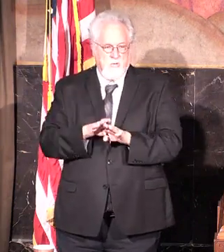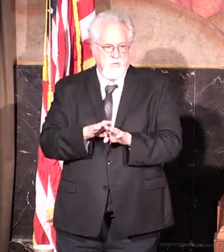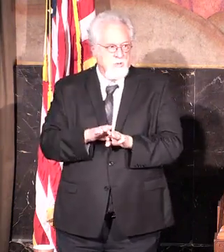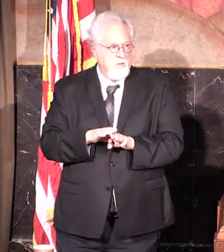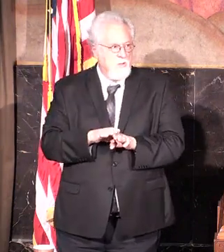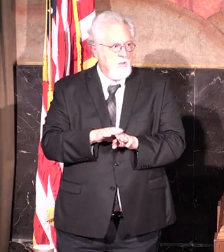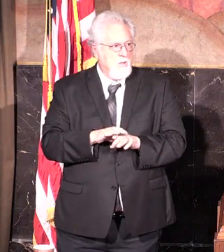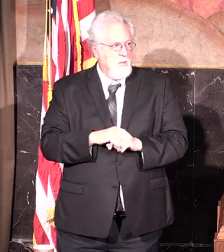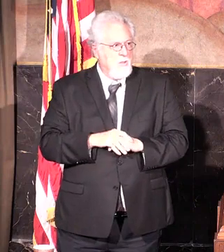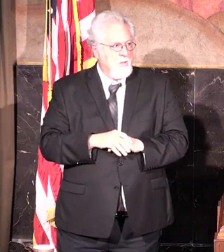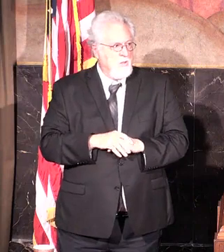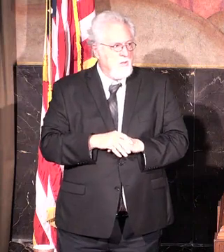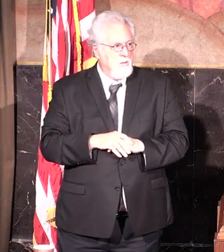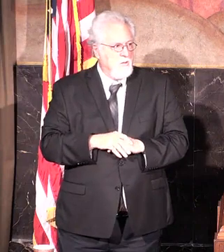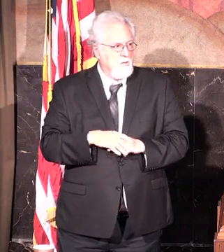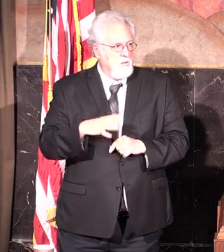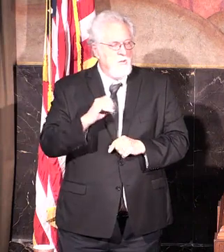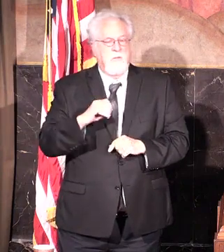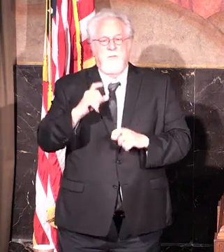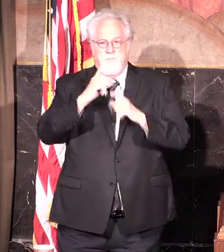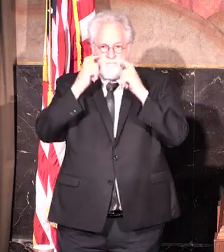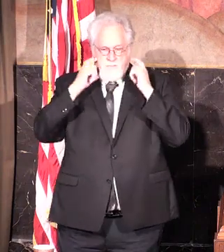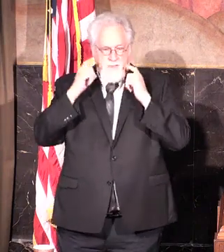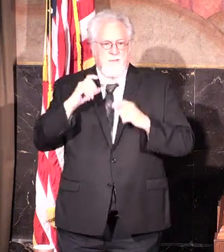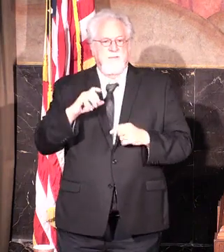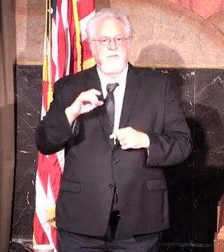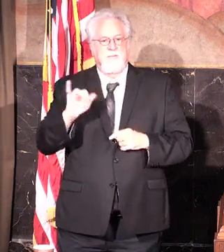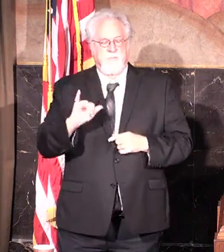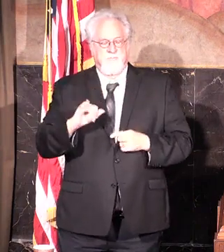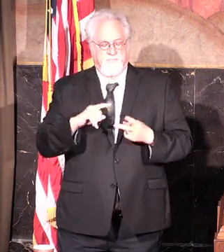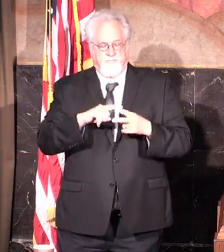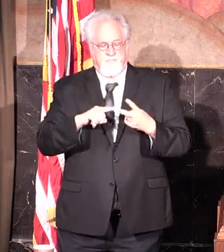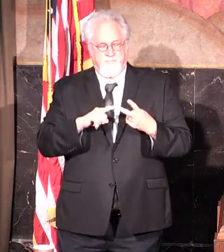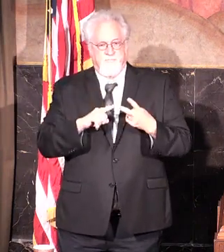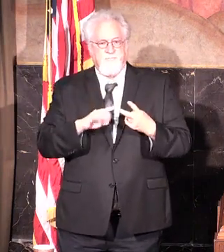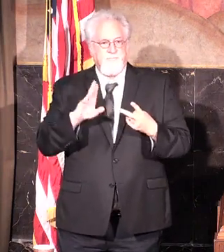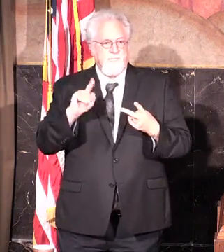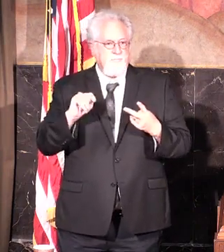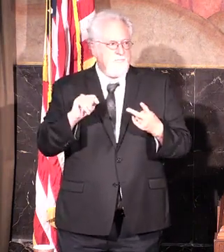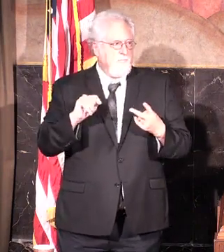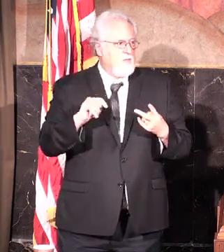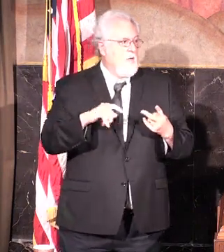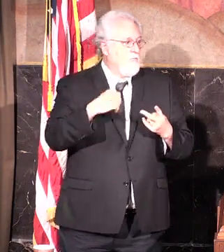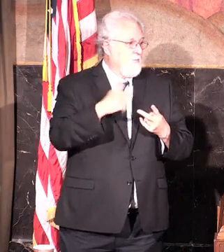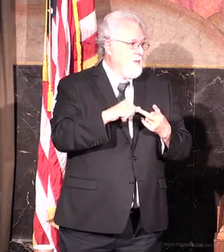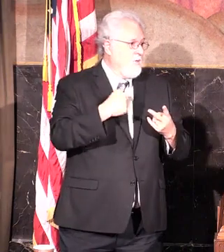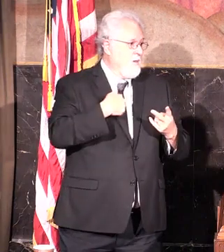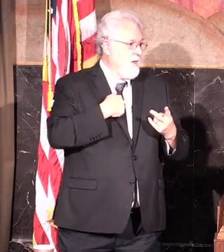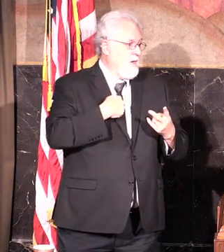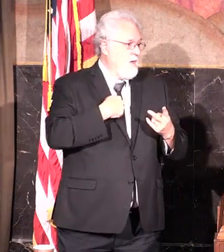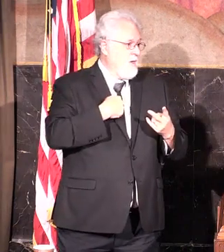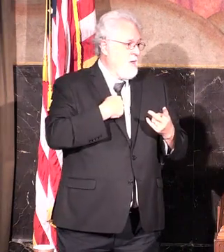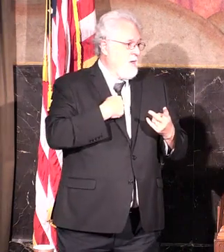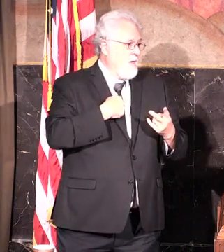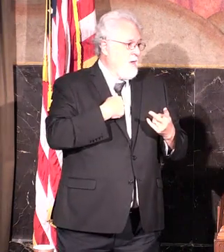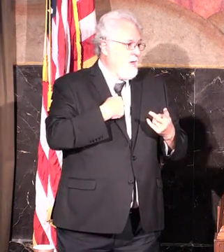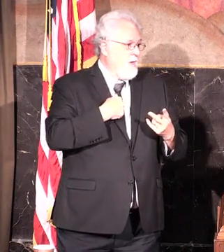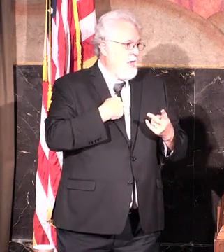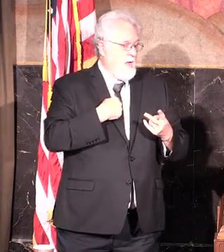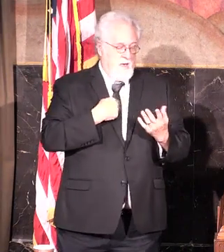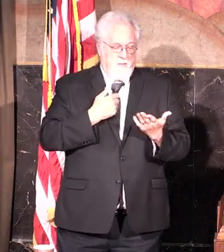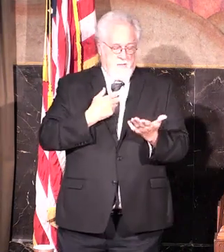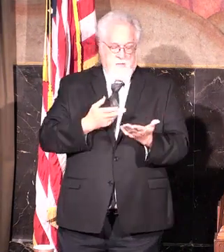some filed related to the mask mandate as well. But David, you need to remember that I've also said that it's been